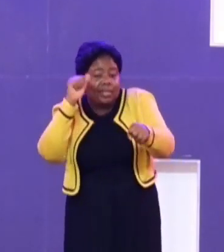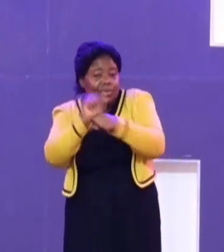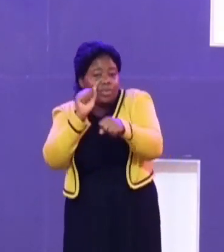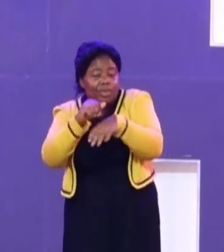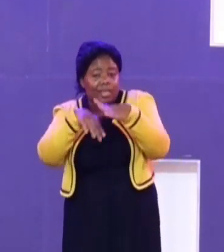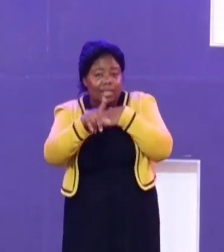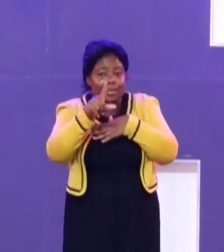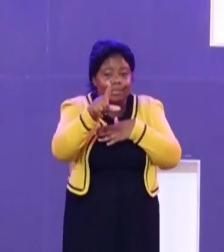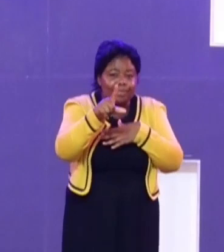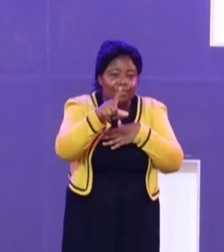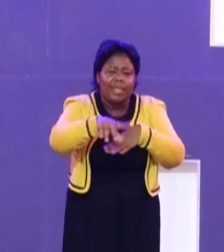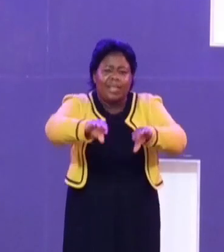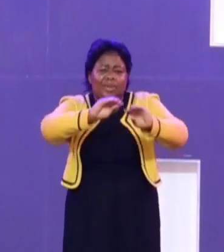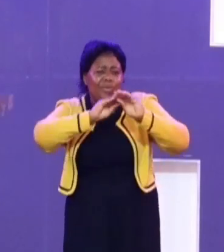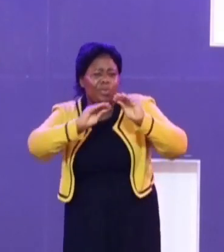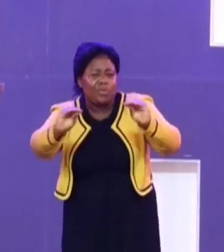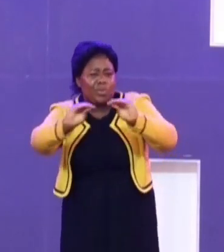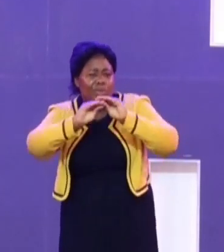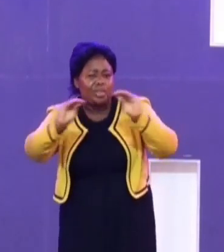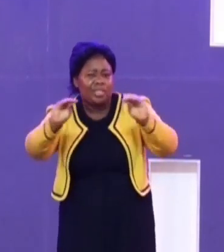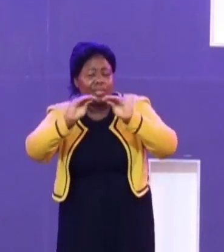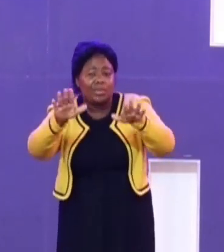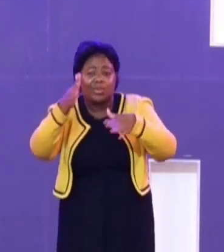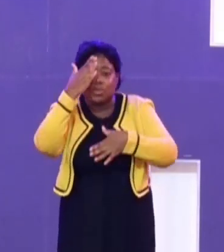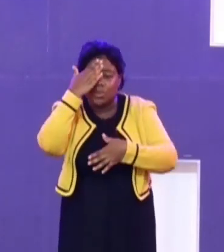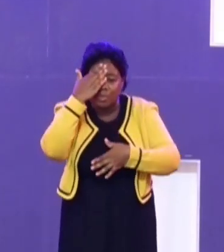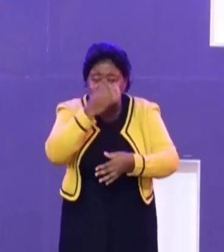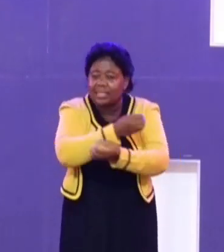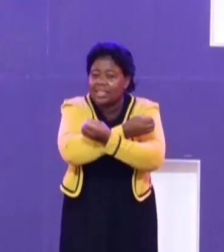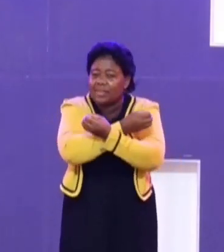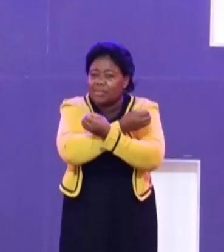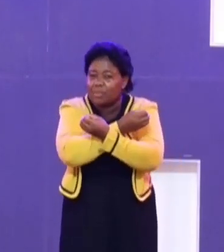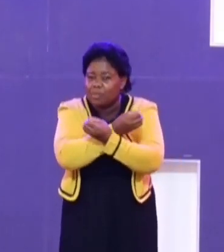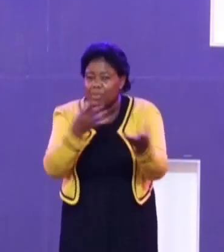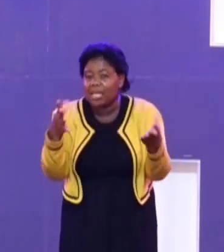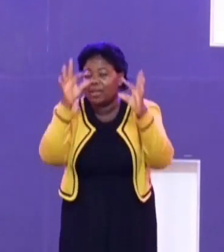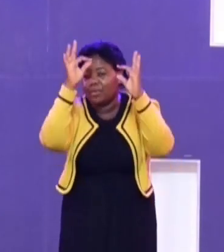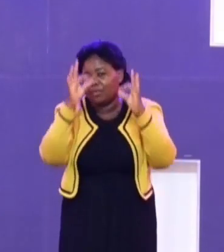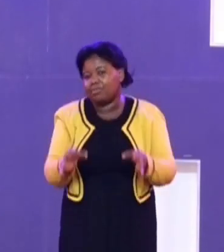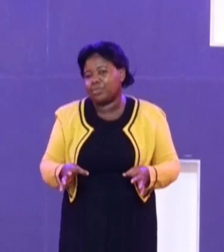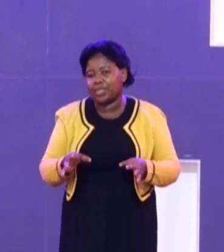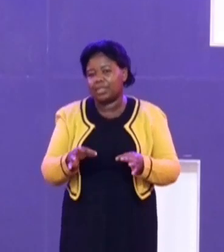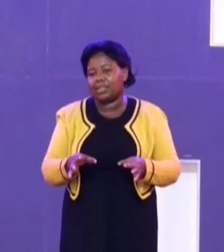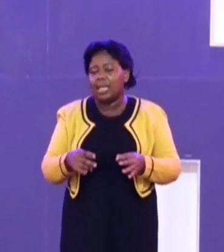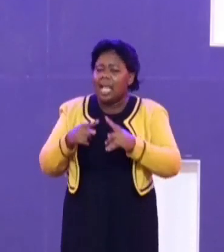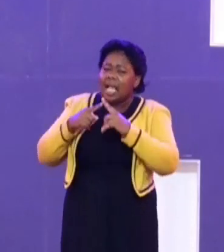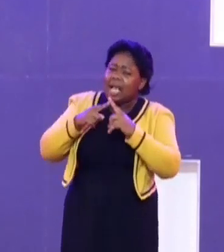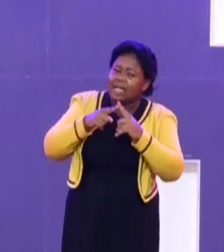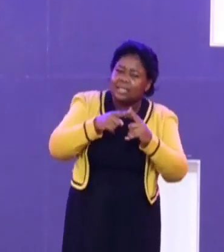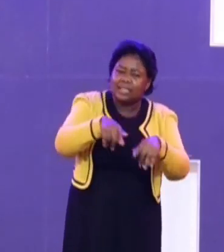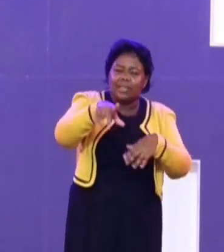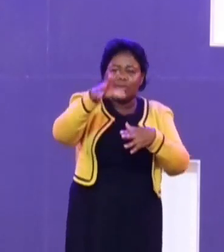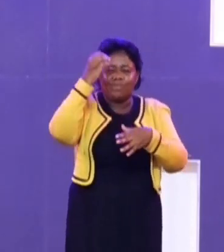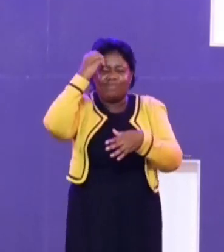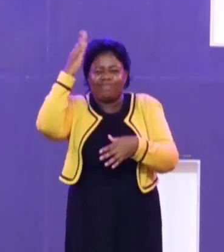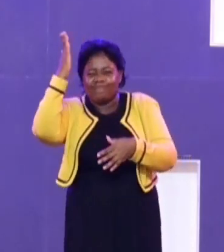lokola nawe, he will teach you humility anyway. Agenda kuyigiriza obweto waze mu ngeri yonna. Until you have learnt it.